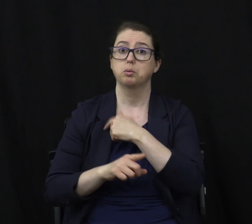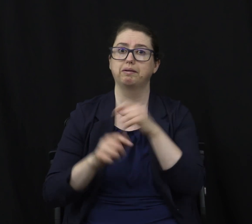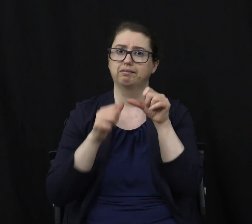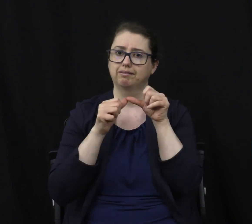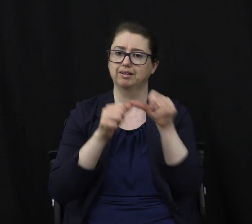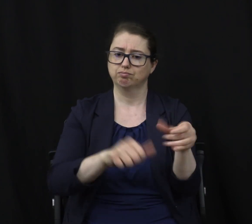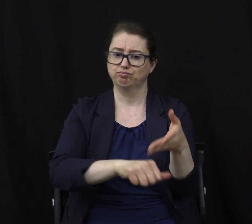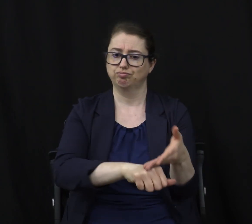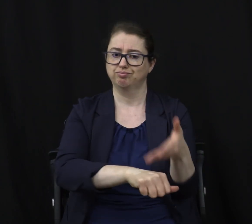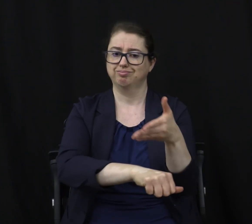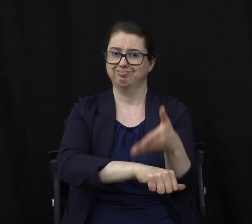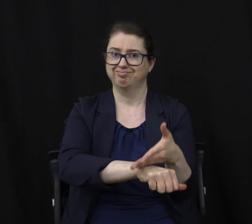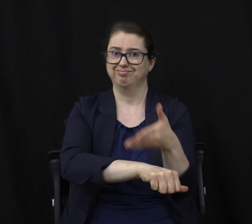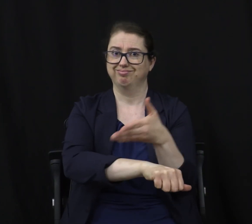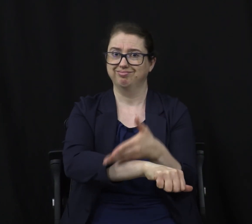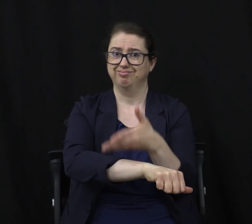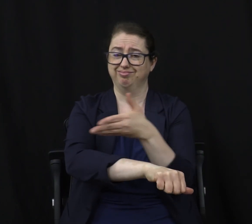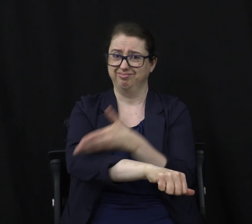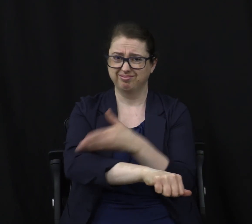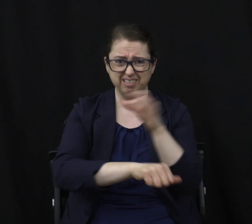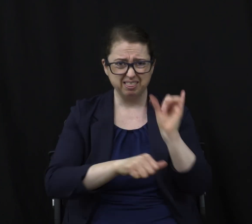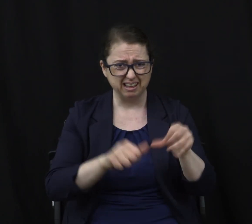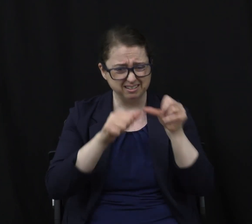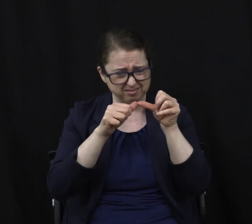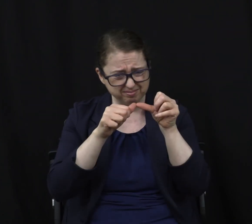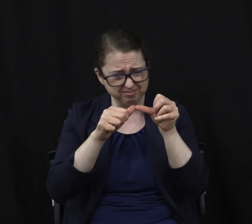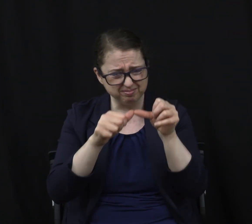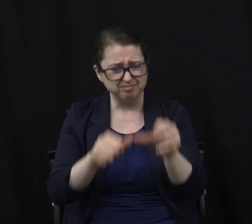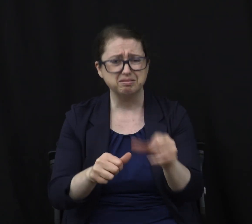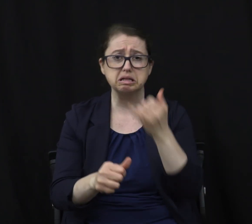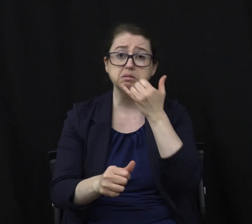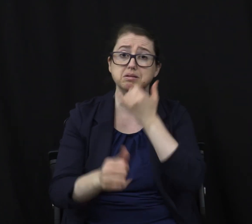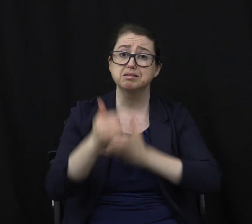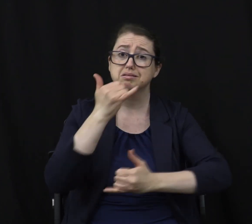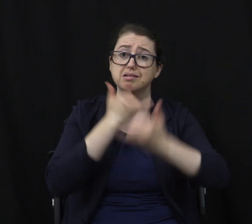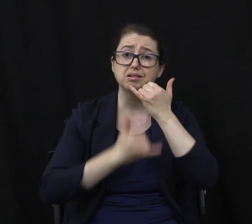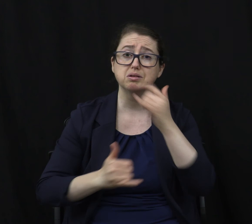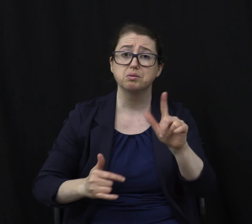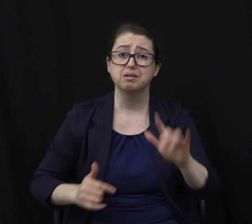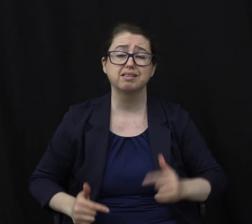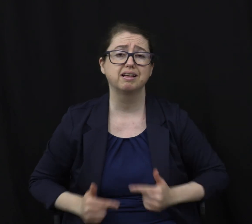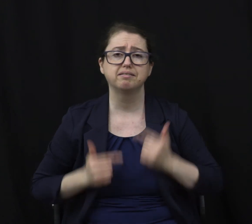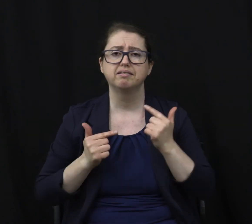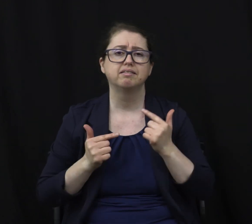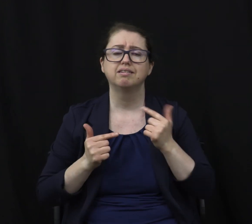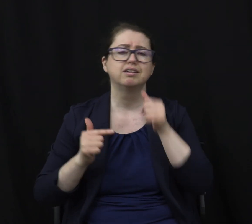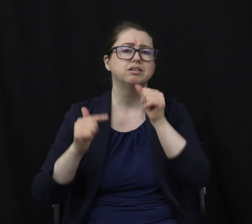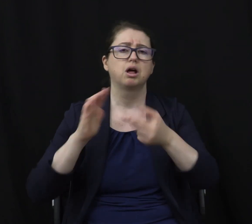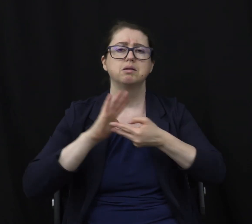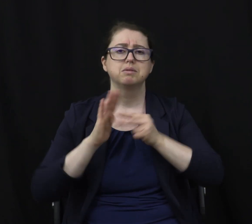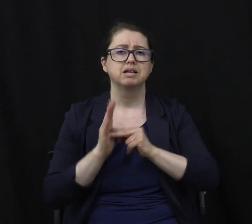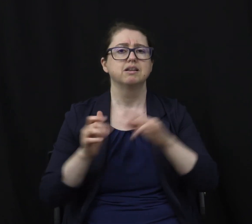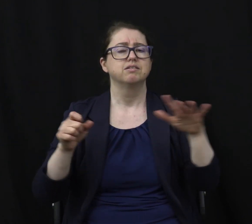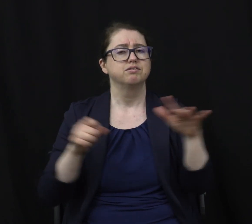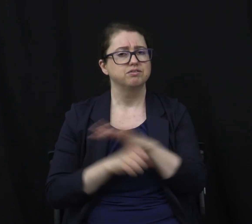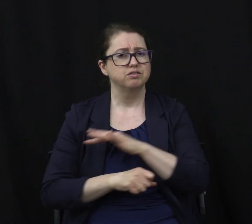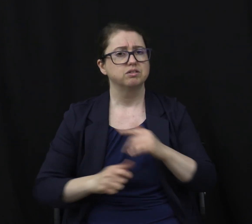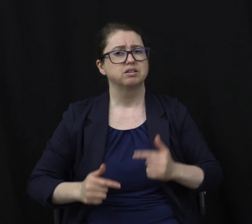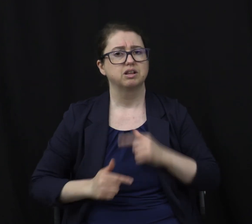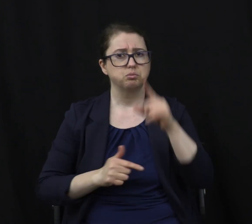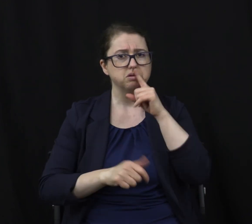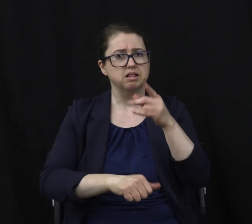moving forward. Mistakes in your life do not define you. They refine you. Let's